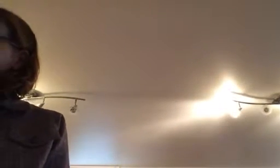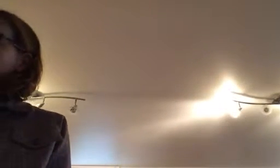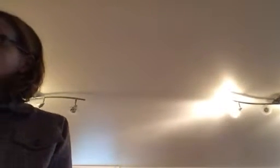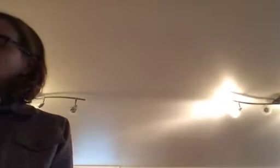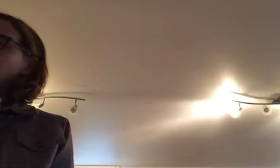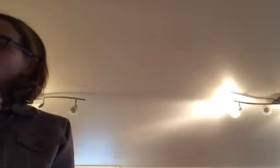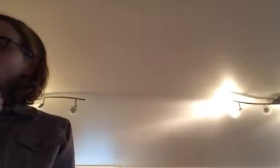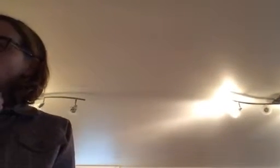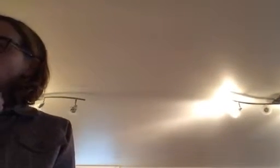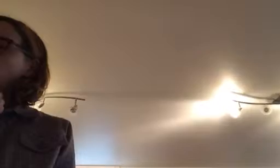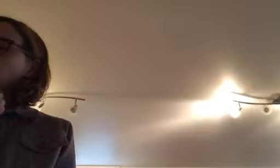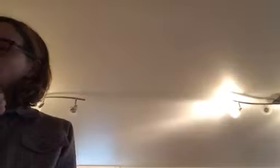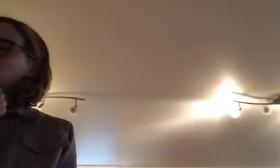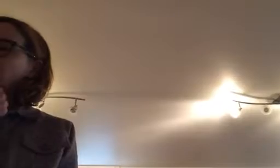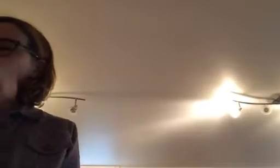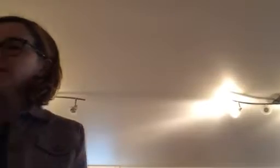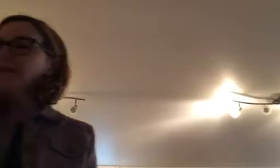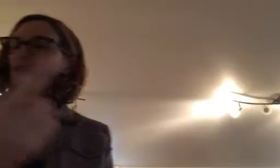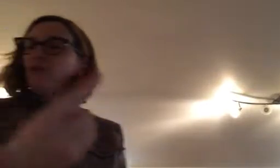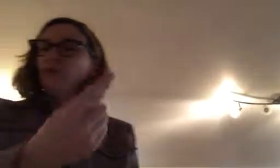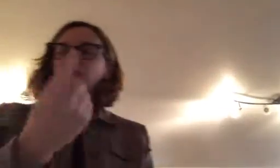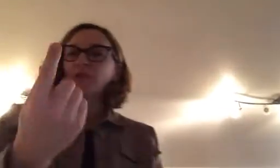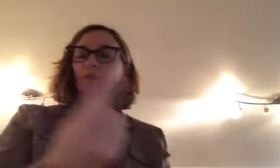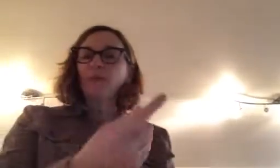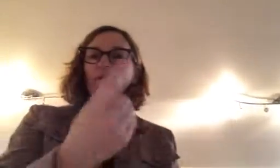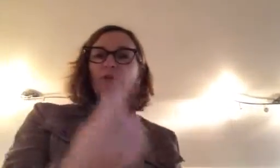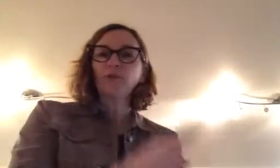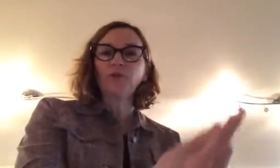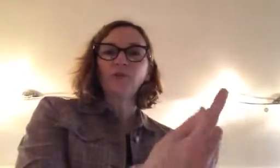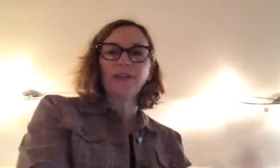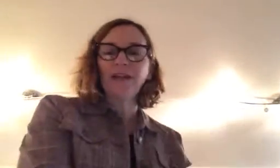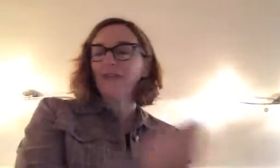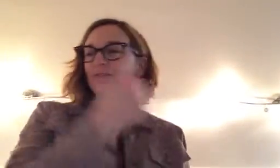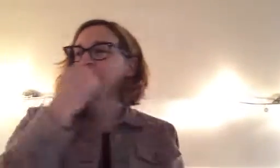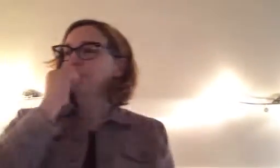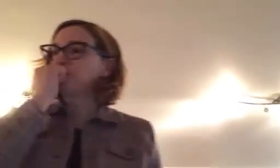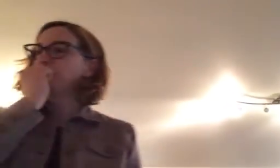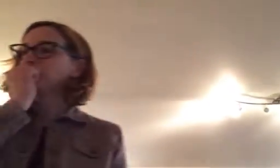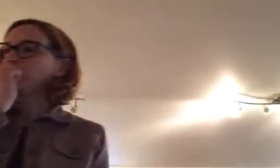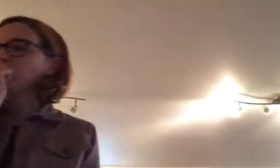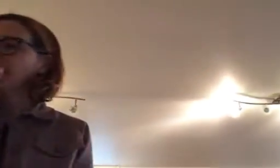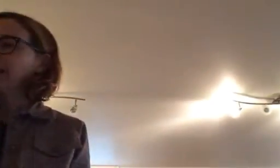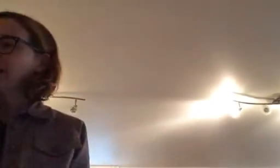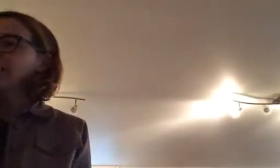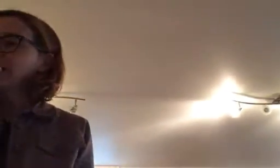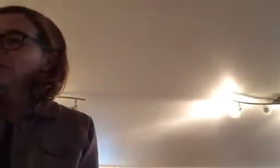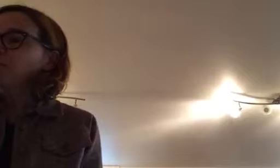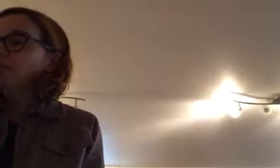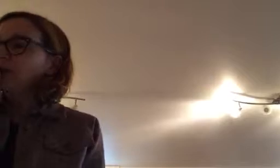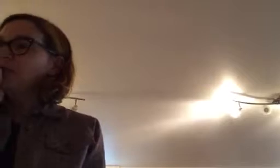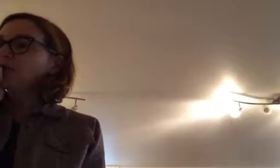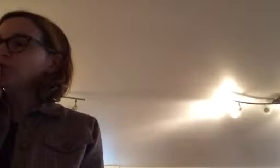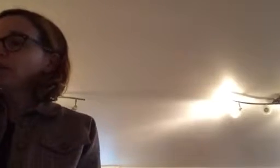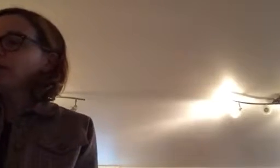England becomes more and more alarmed as France continues this spiral to the left. Some of the French